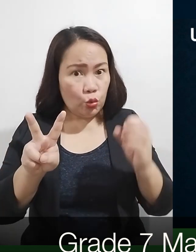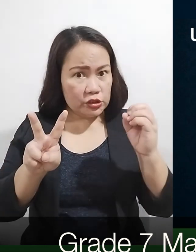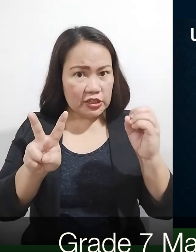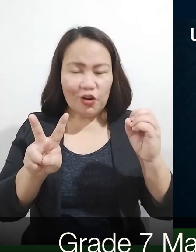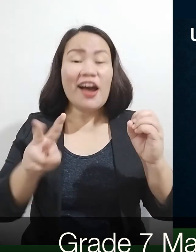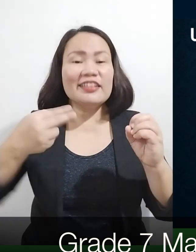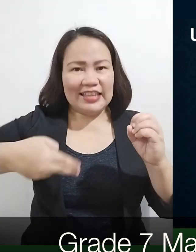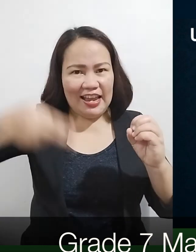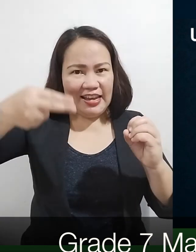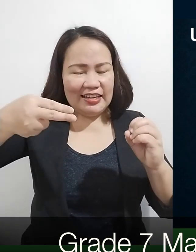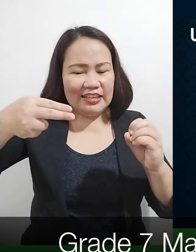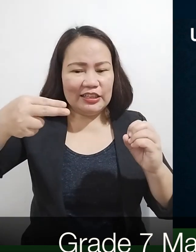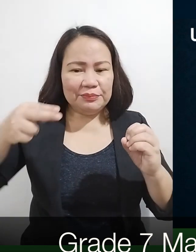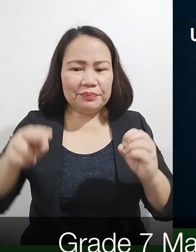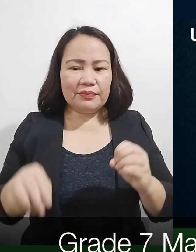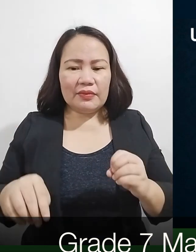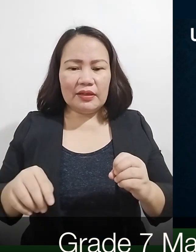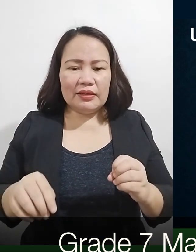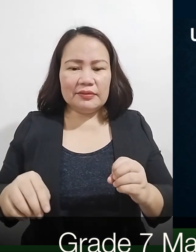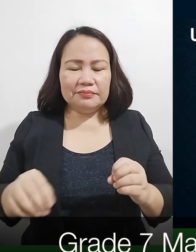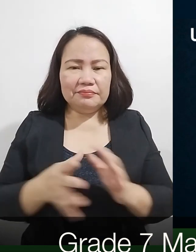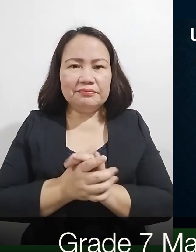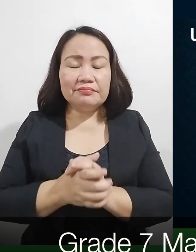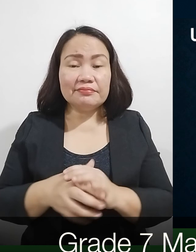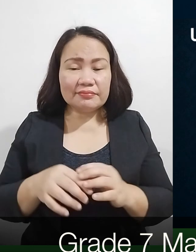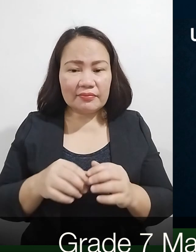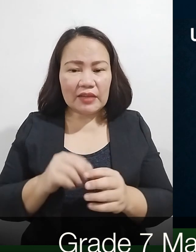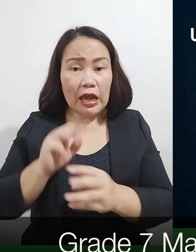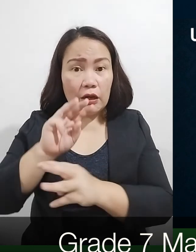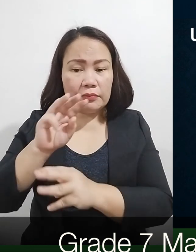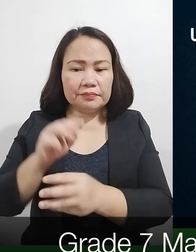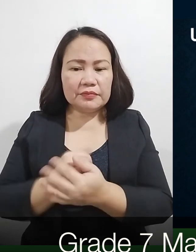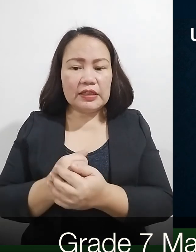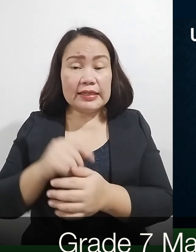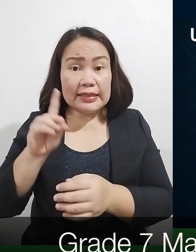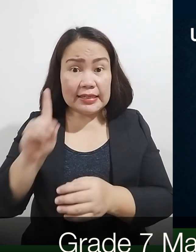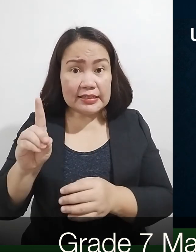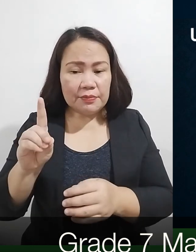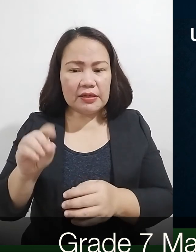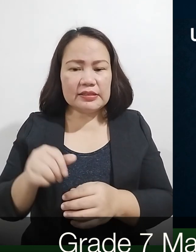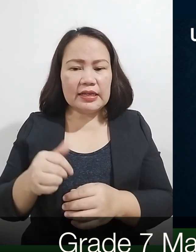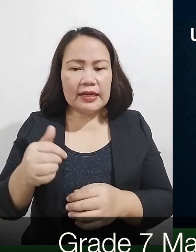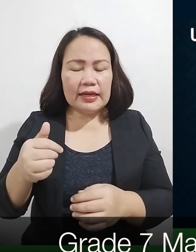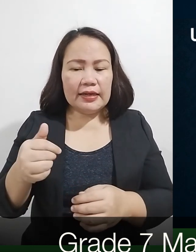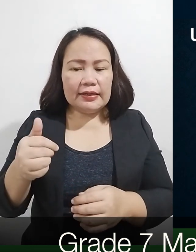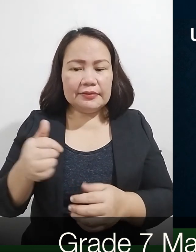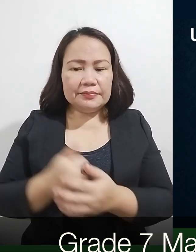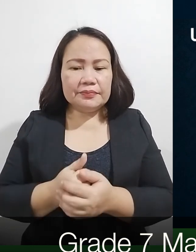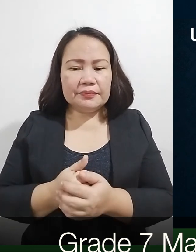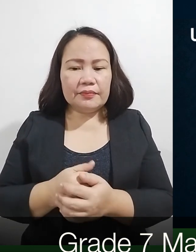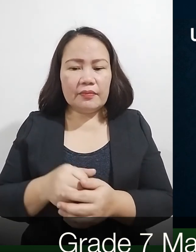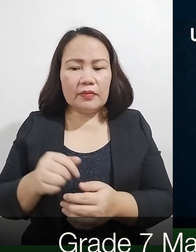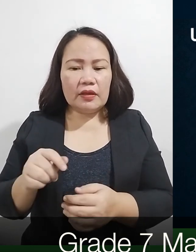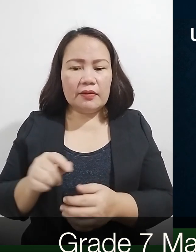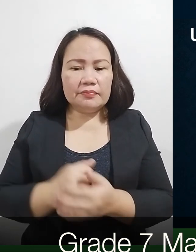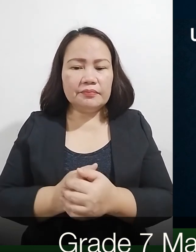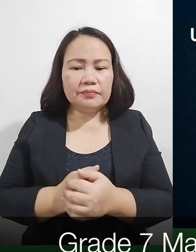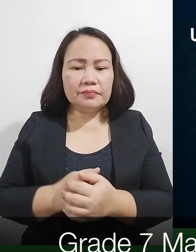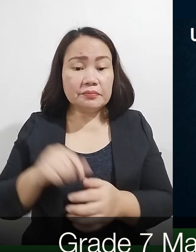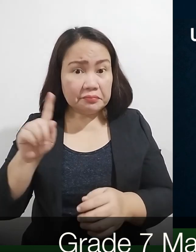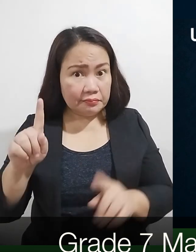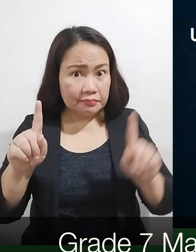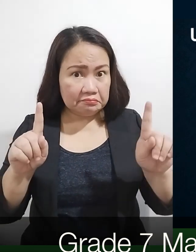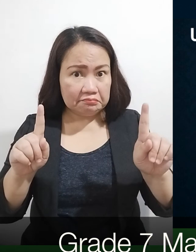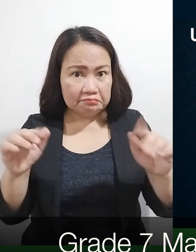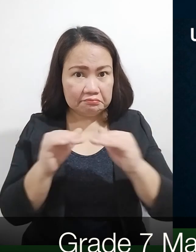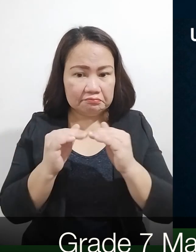the place value. So, ito, since pareho ang kanilang whole number, punta tayo sa tens values nila.